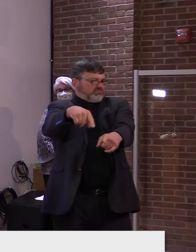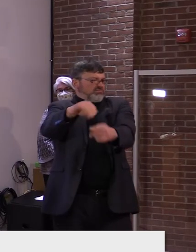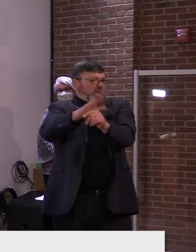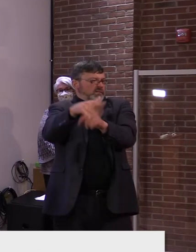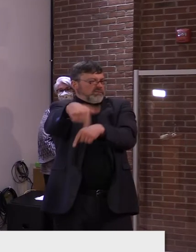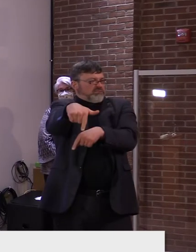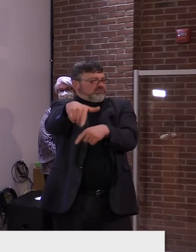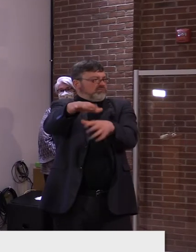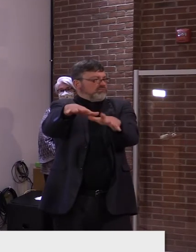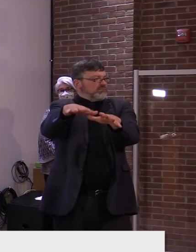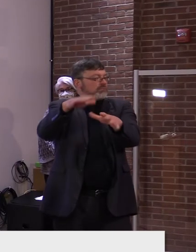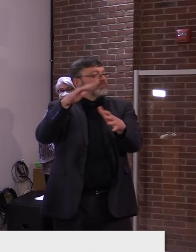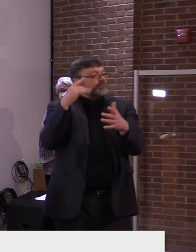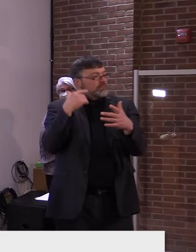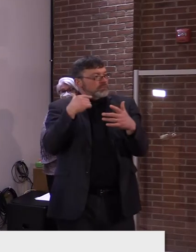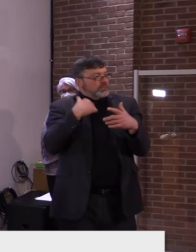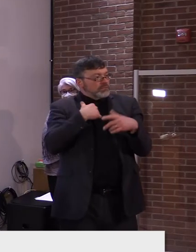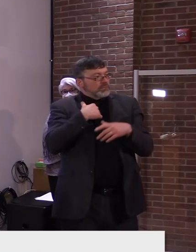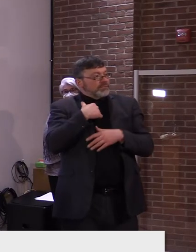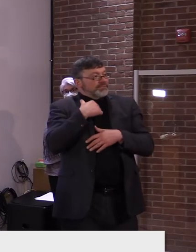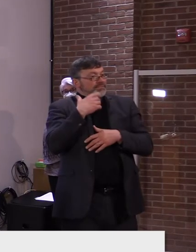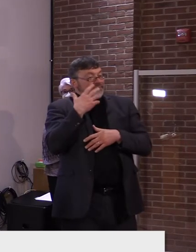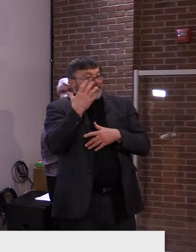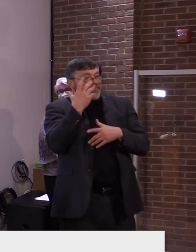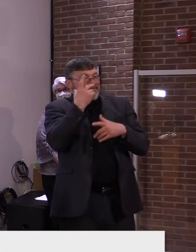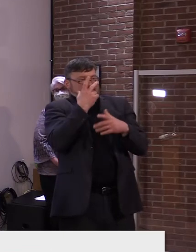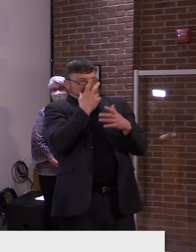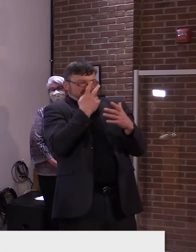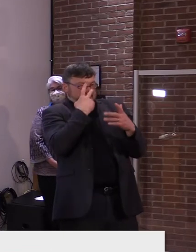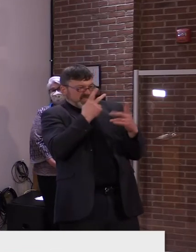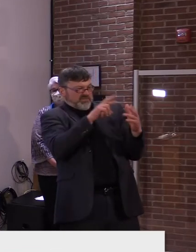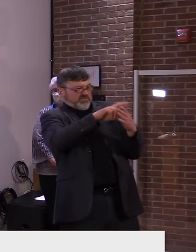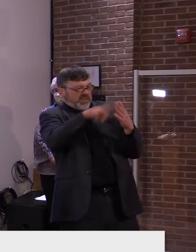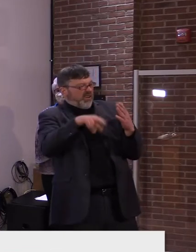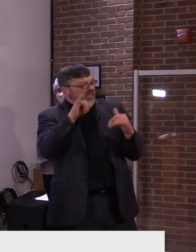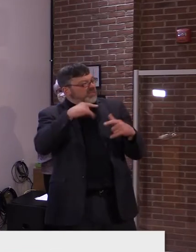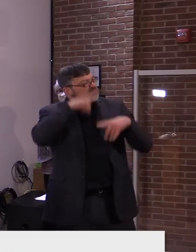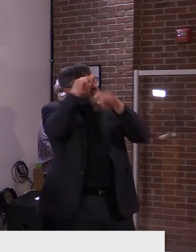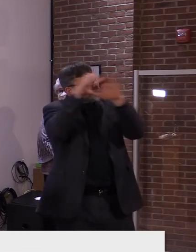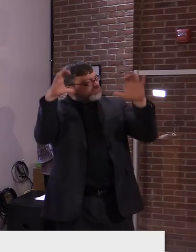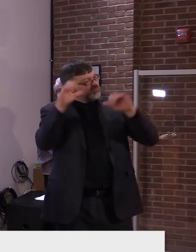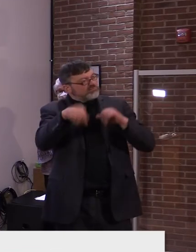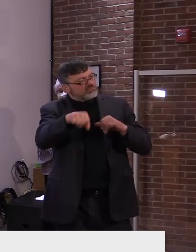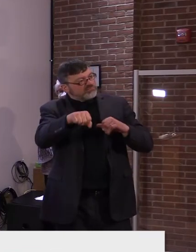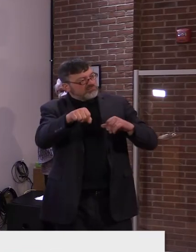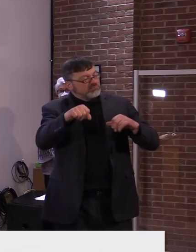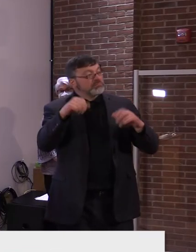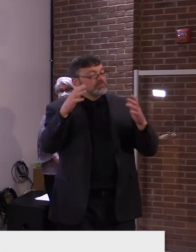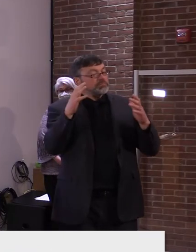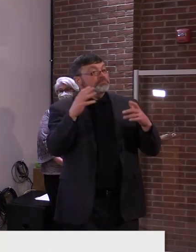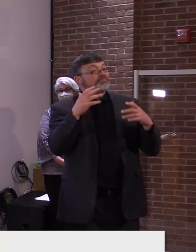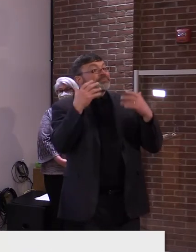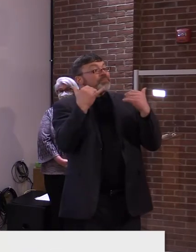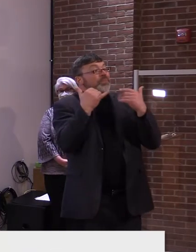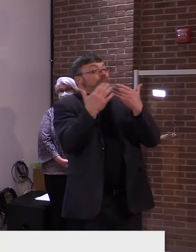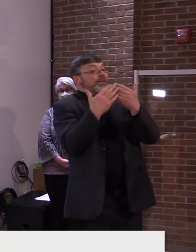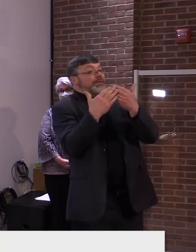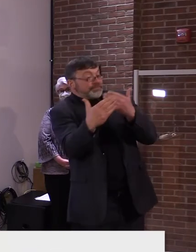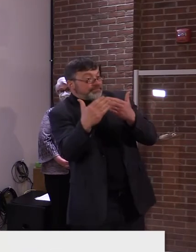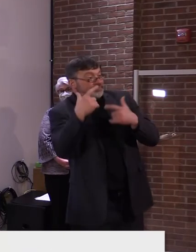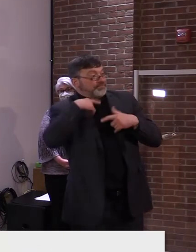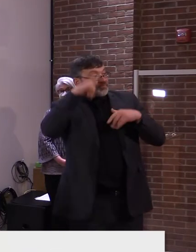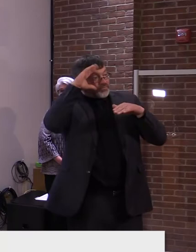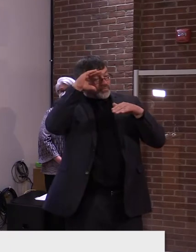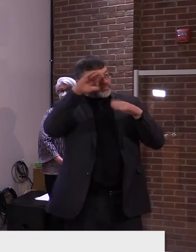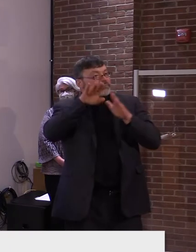we thought we would. We were hoping that it would be sort of less than what it is. In terms of theory, I think